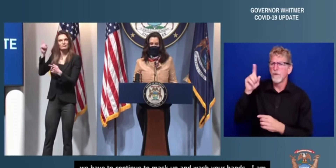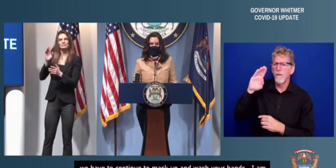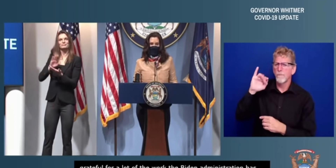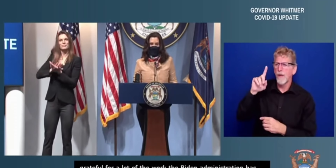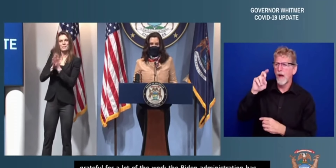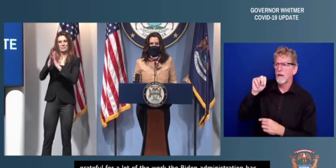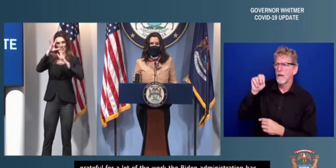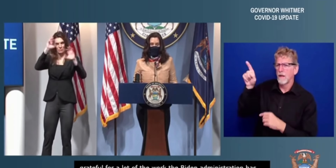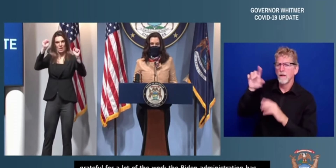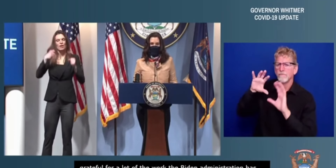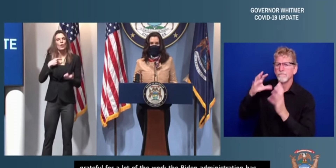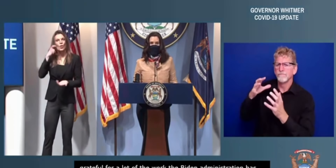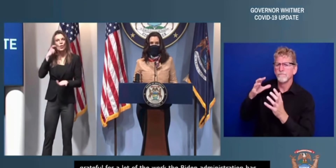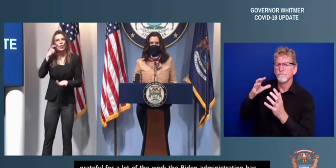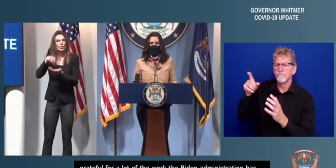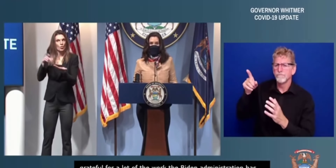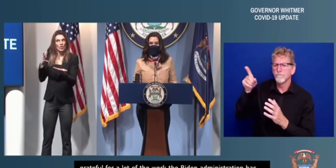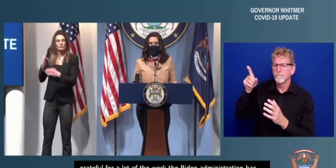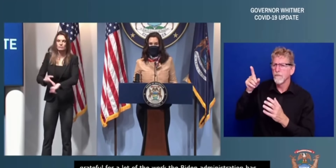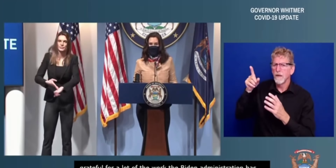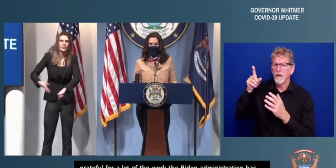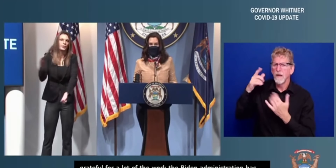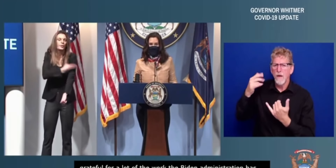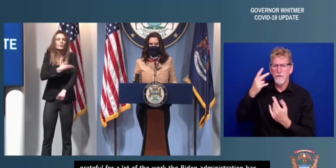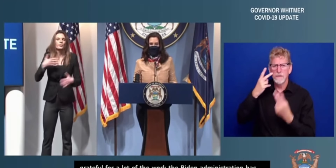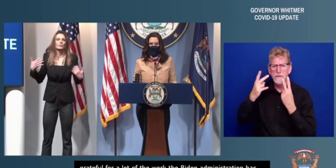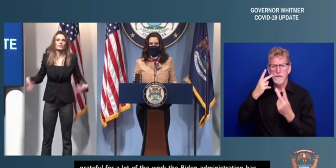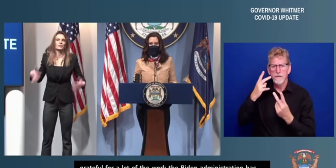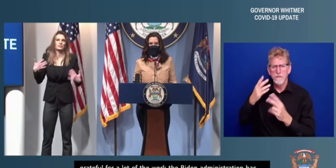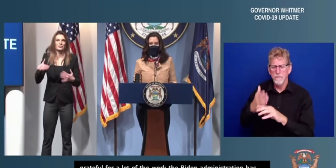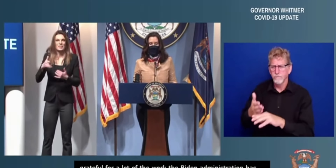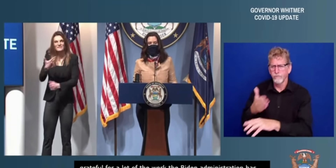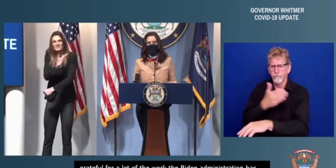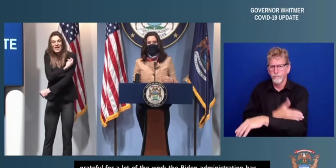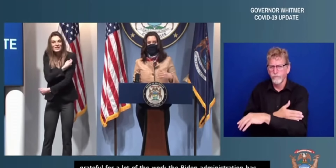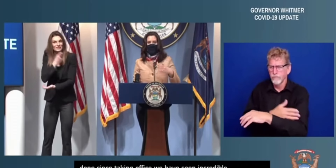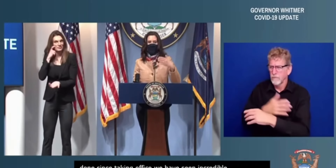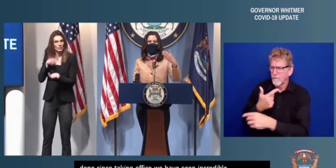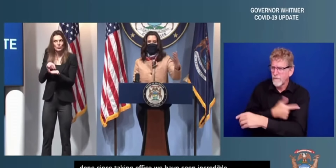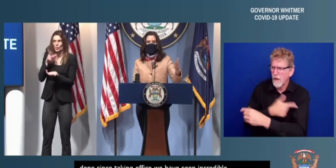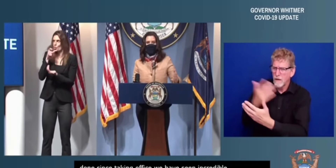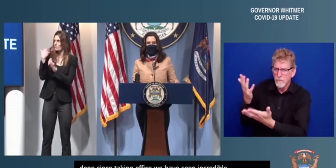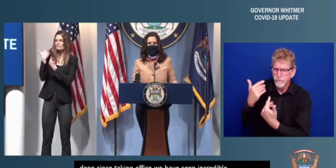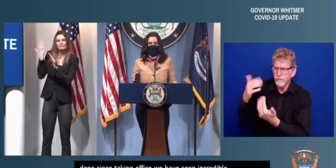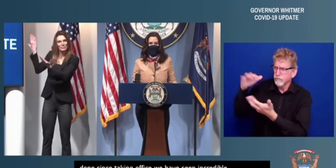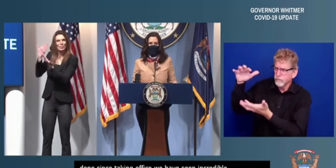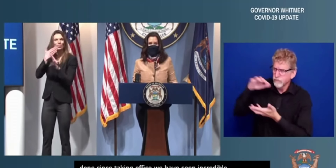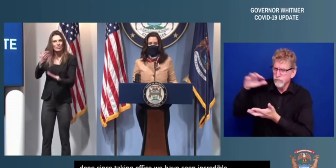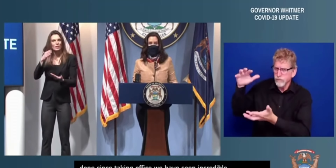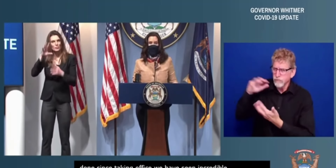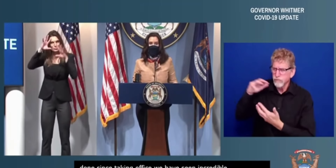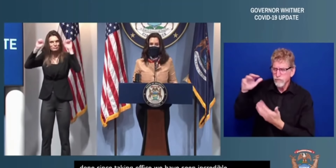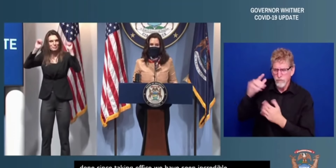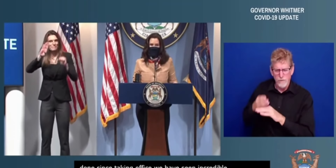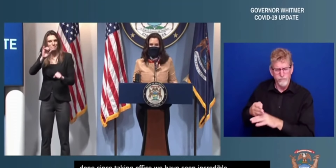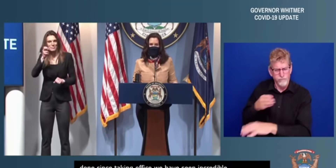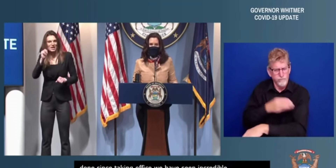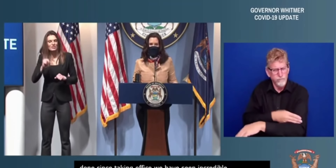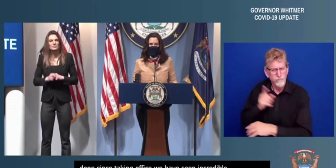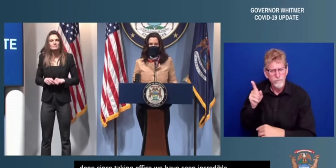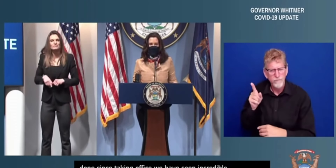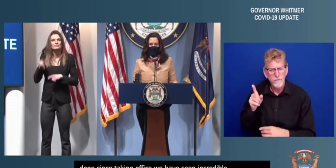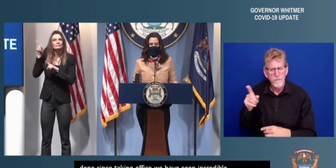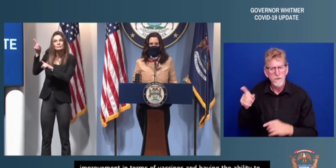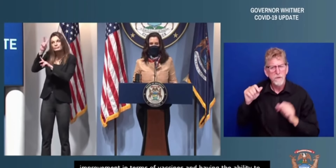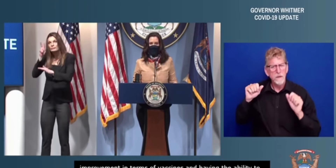seen incredible improvement in terms of vaccines and having the ability to know what is